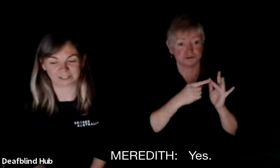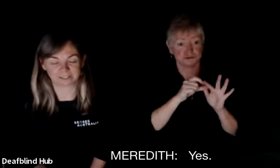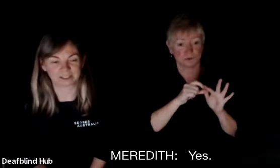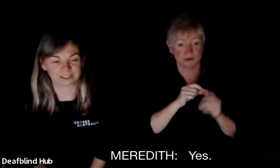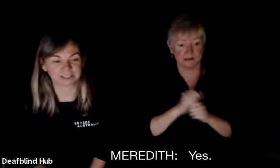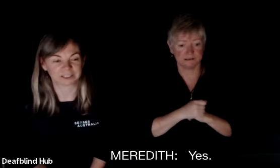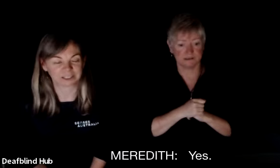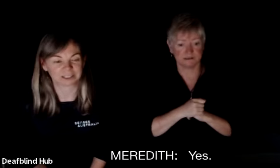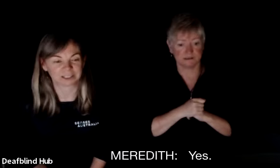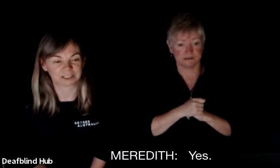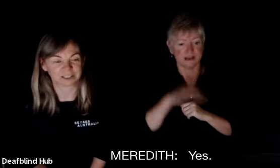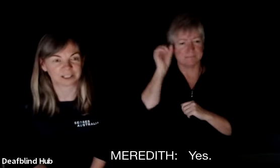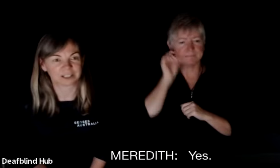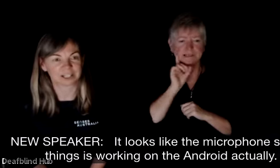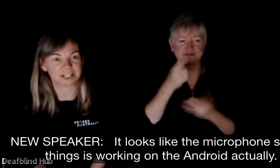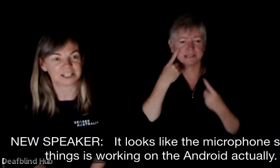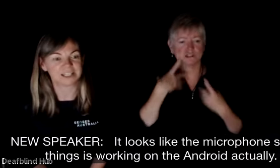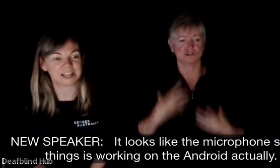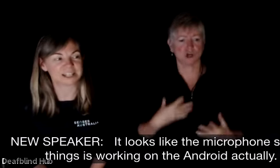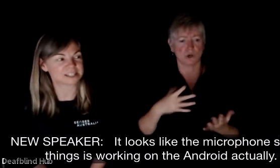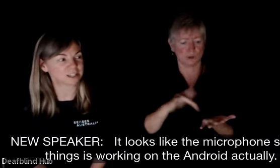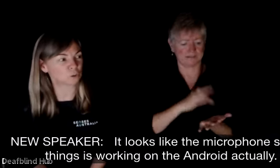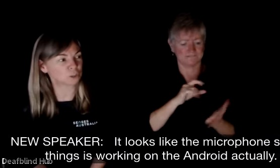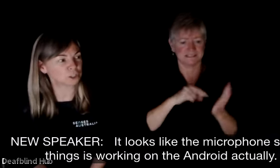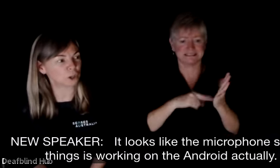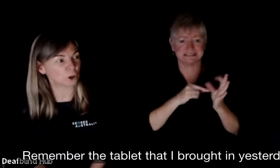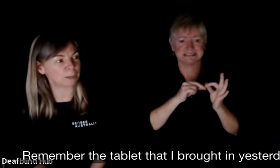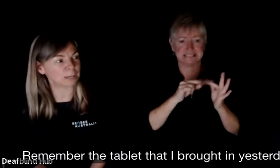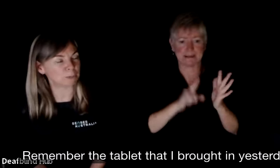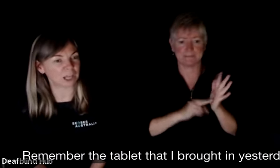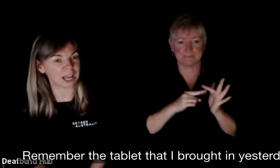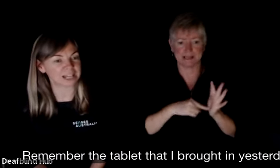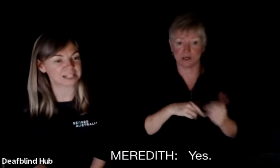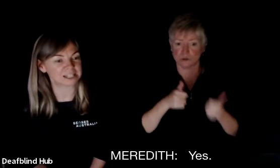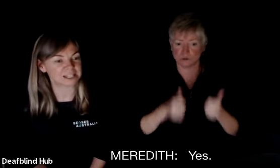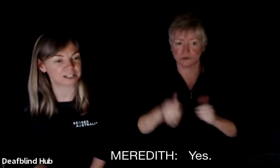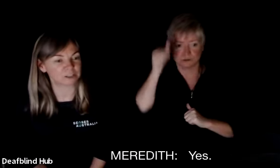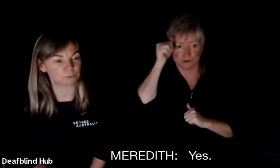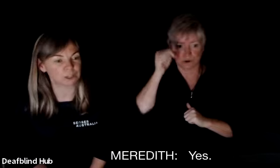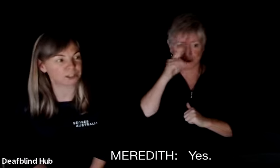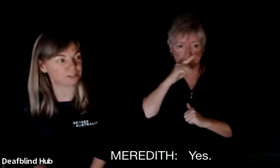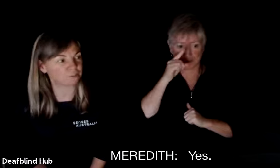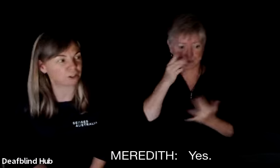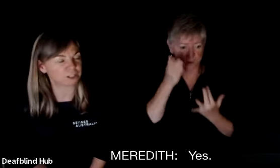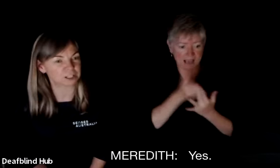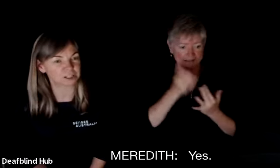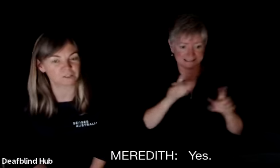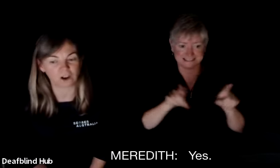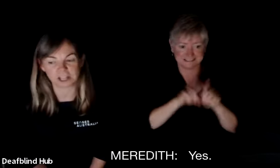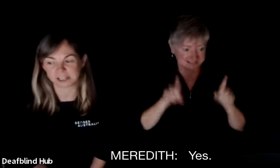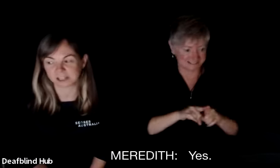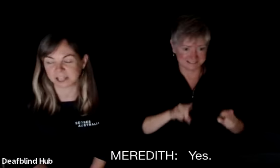Remember the tablet I brought in yesterday? Yes, good to know people are accessing it with